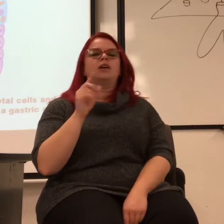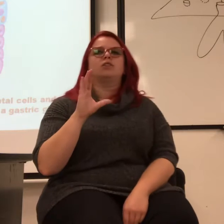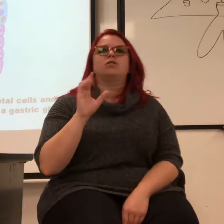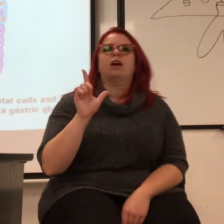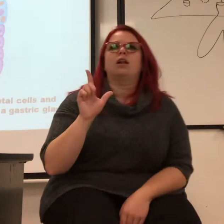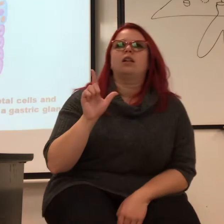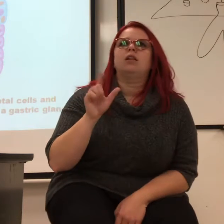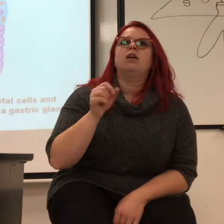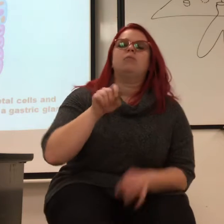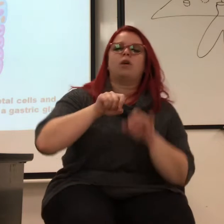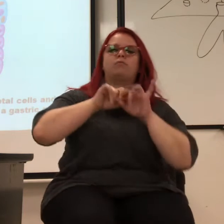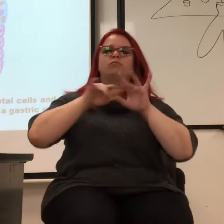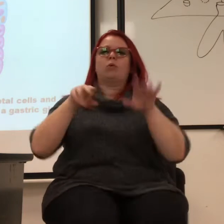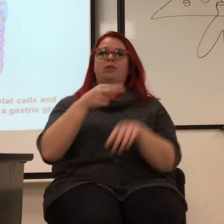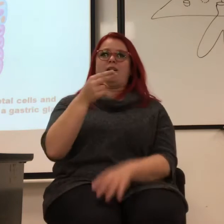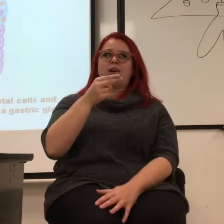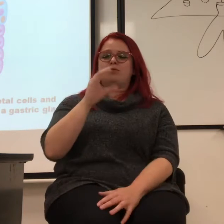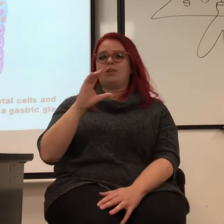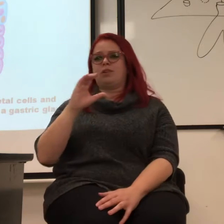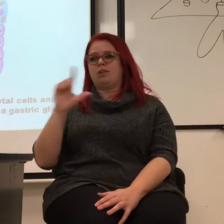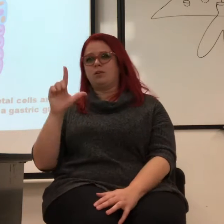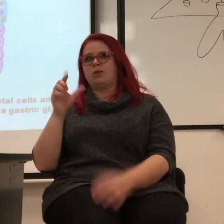form HCl in the lumen of the stomach.